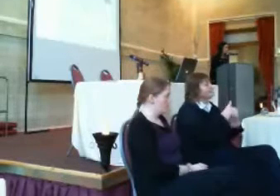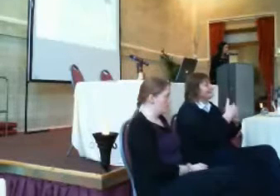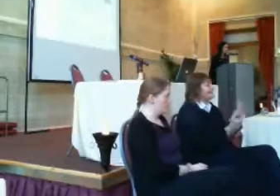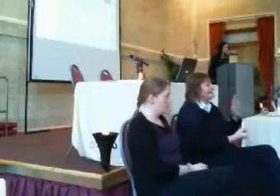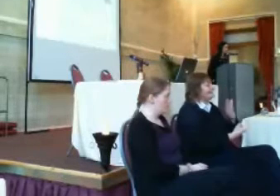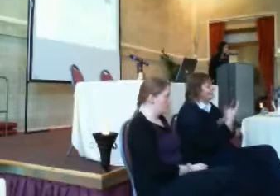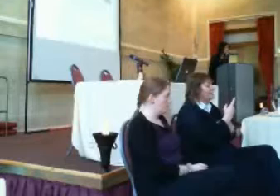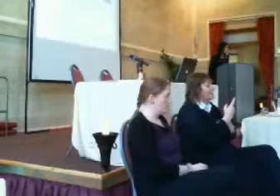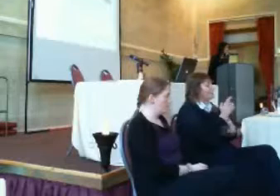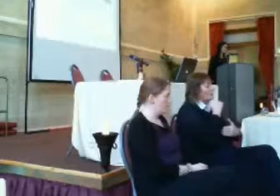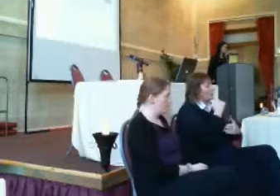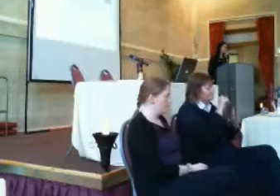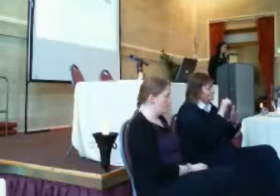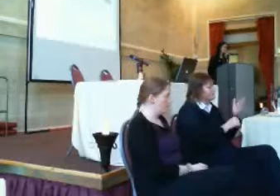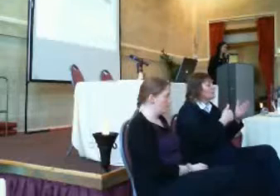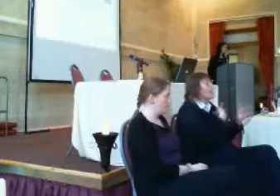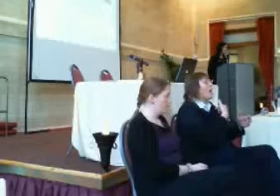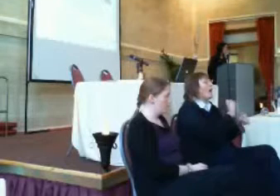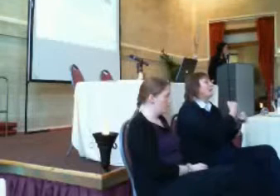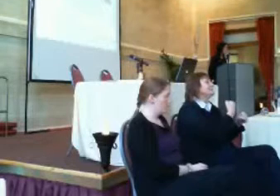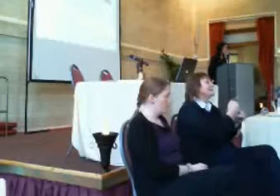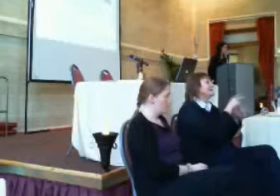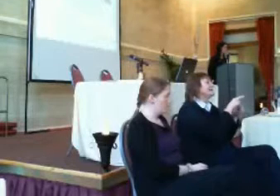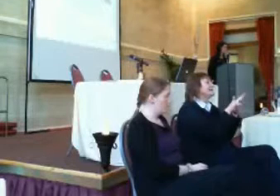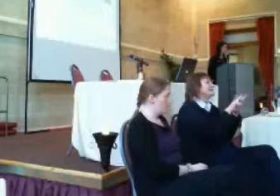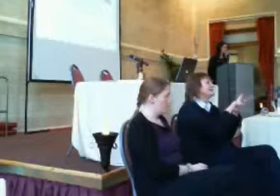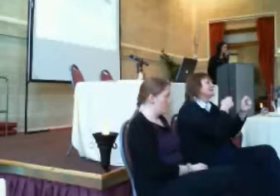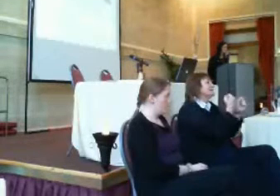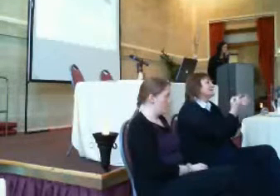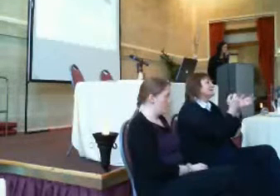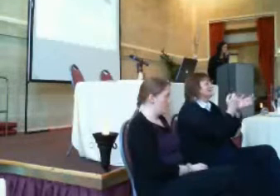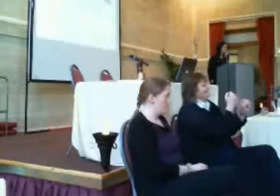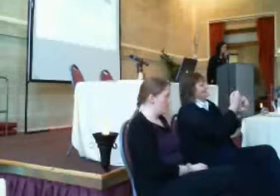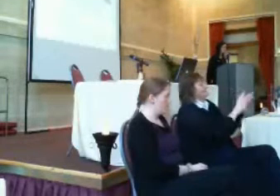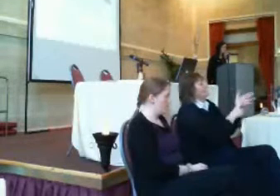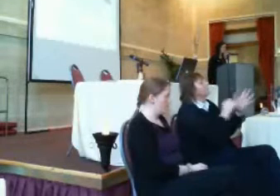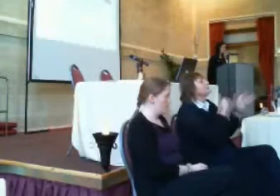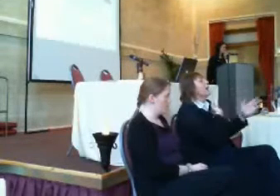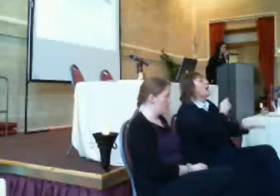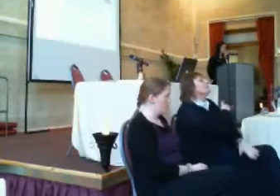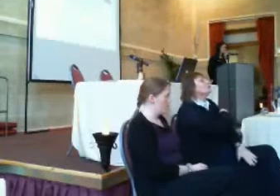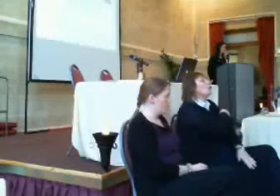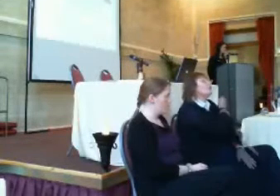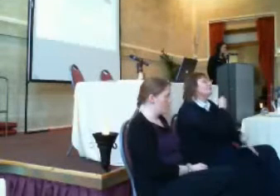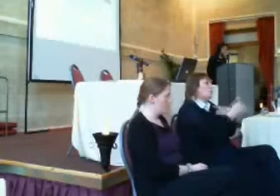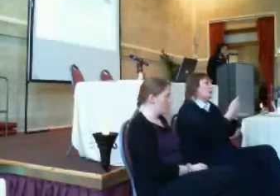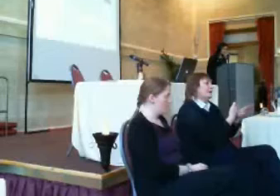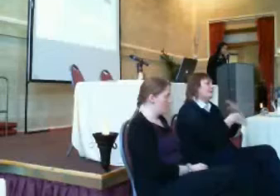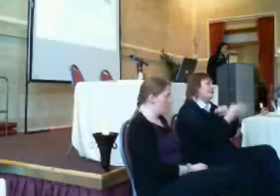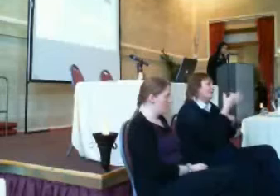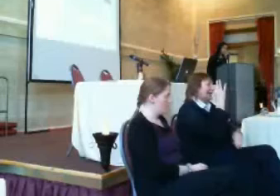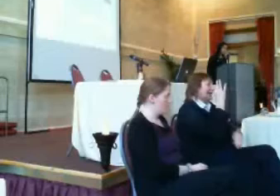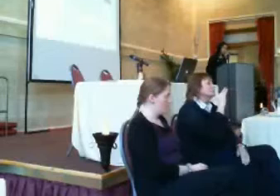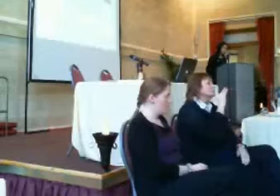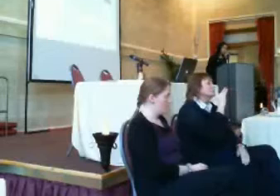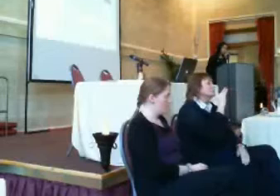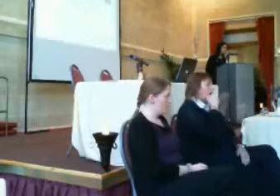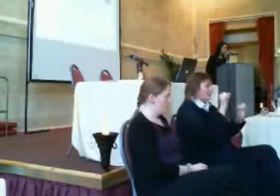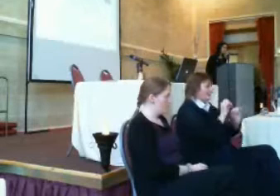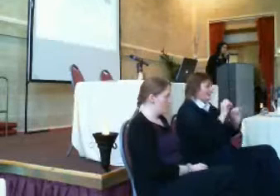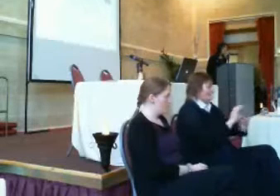I'm Gillian Douglas, I'm an officer of the council. I'm just going to give a brief introduction before I hand over to the